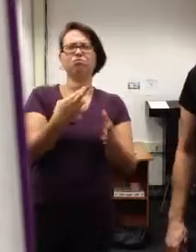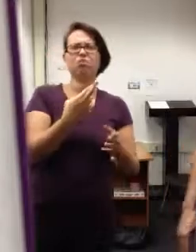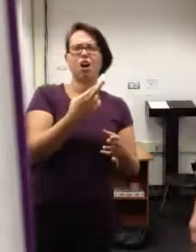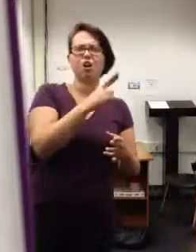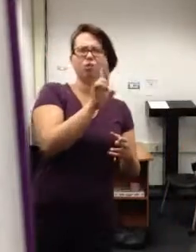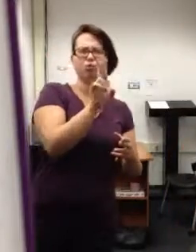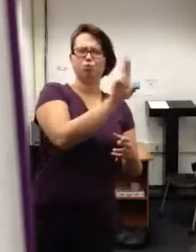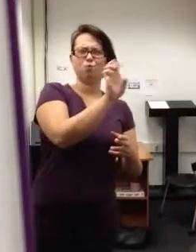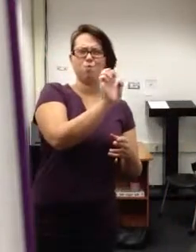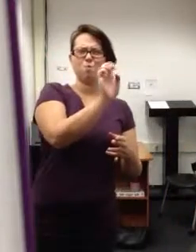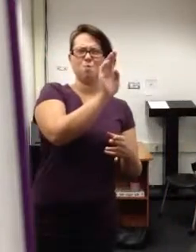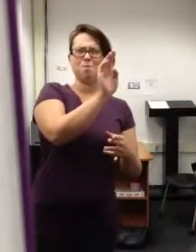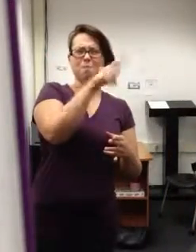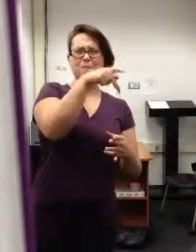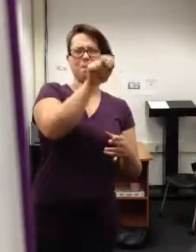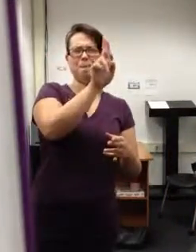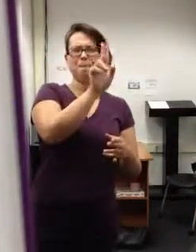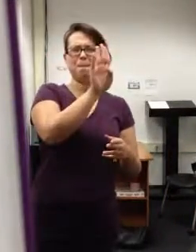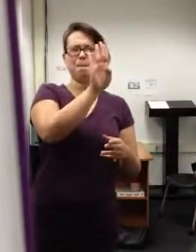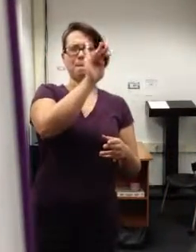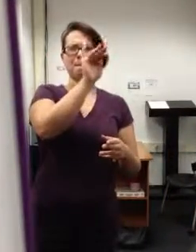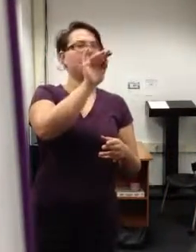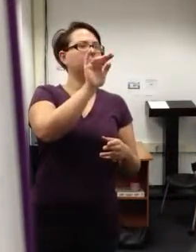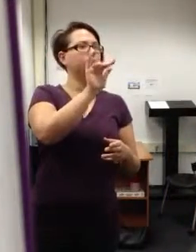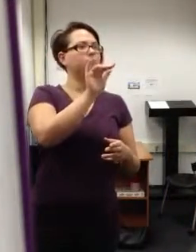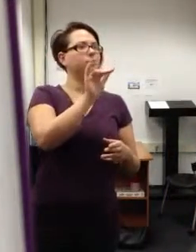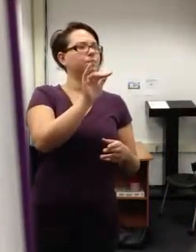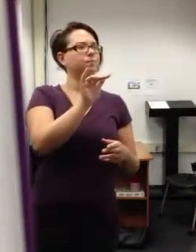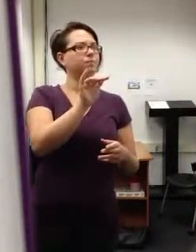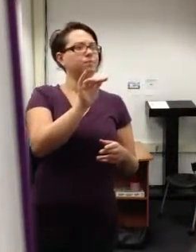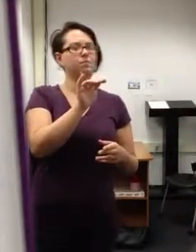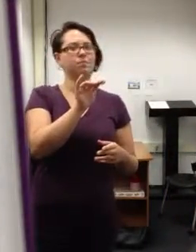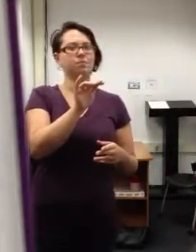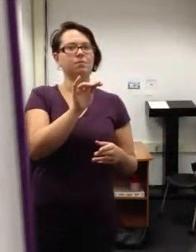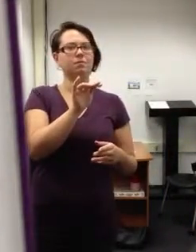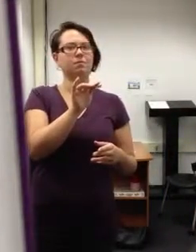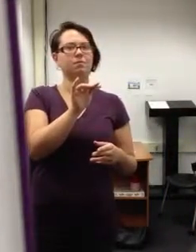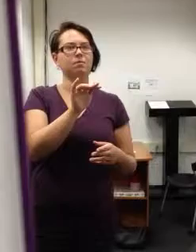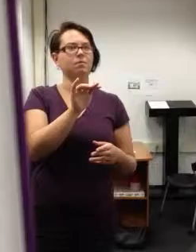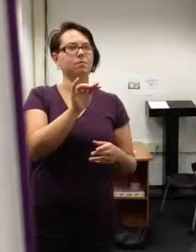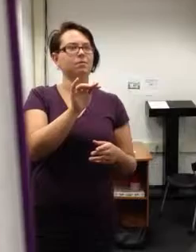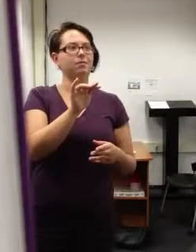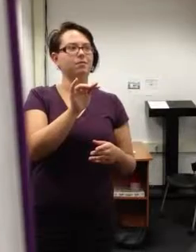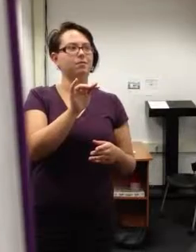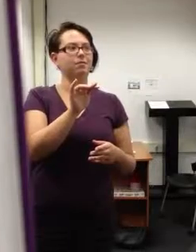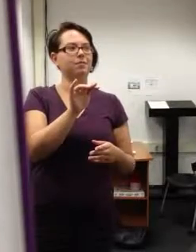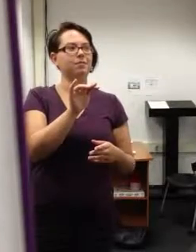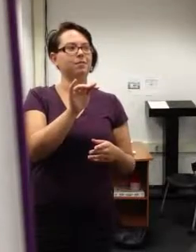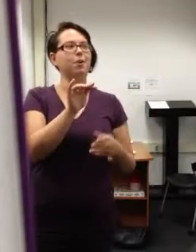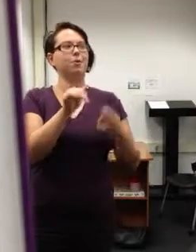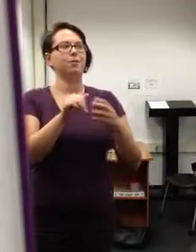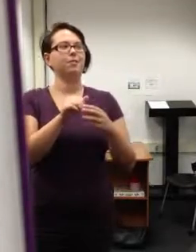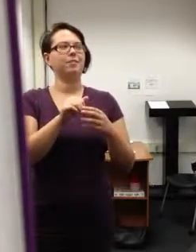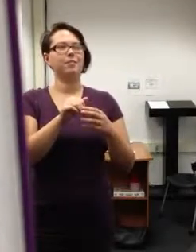live in. In reality, we've always been. You are interpreting. I'd like to take you back on an historic She's your target. adventure. Look at her.